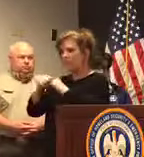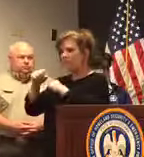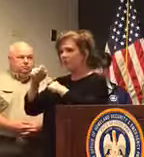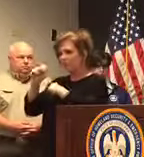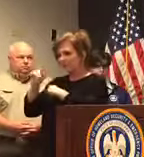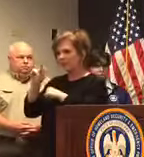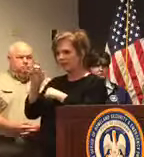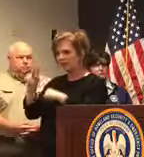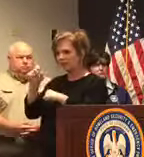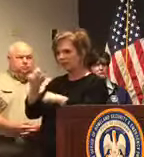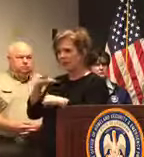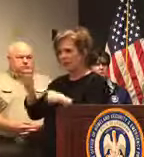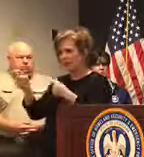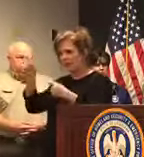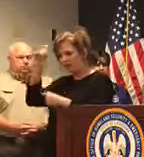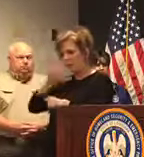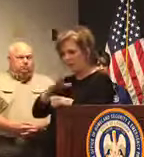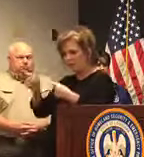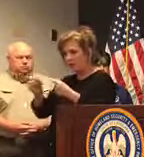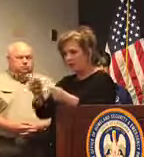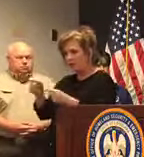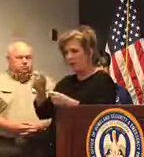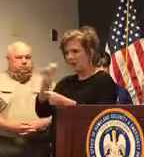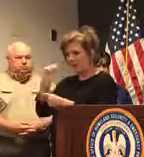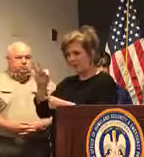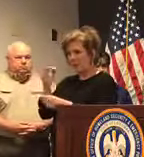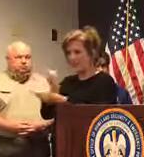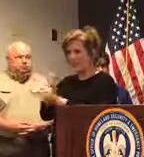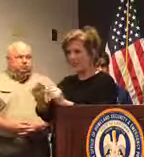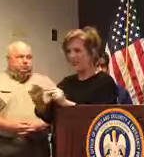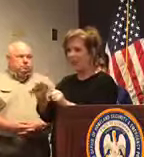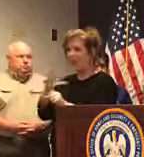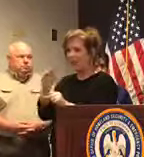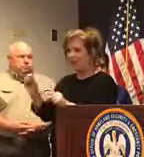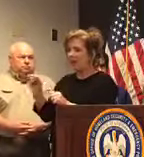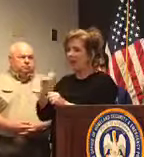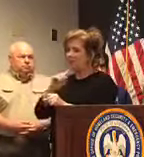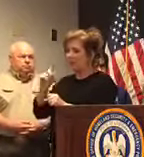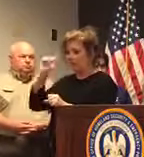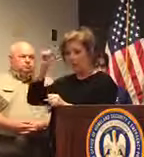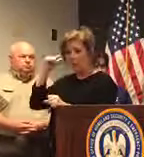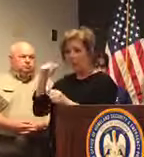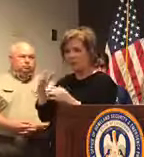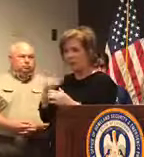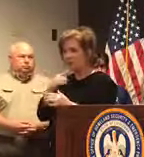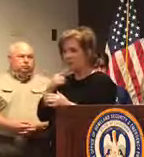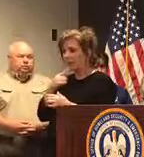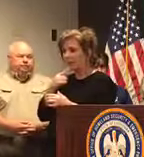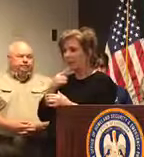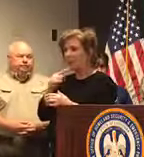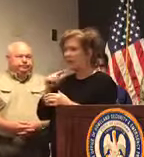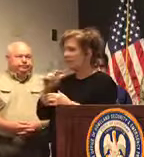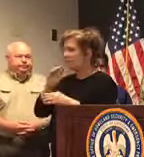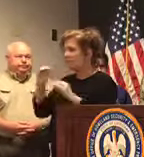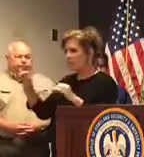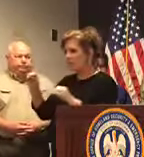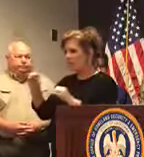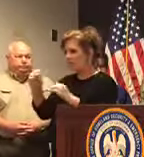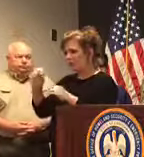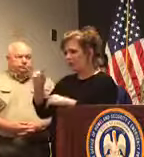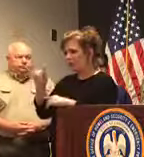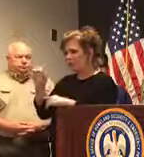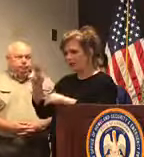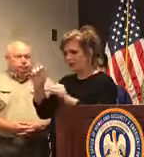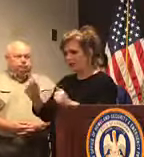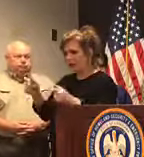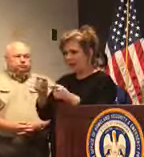at the end of the day, remember, with that much water that the governor mentioned, no pump station is going to be able to handle all of that water in short periods of time. So